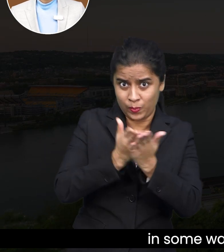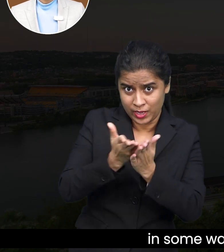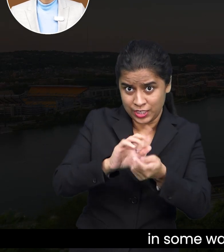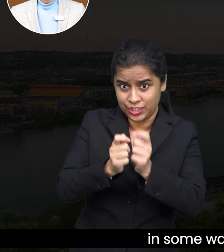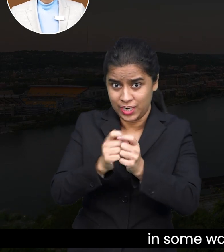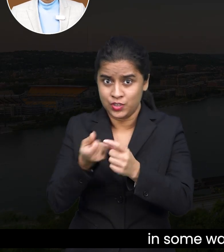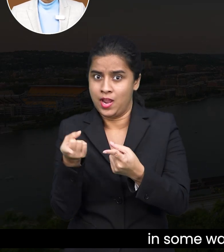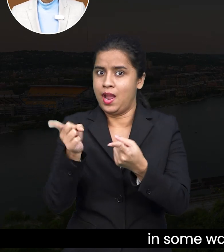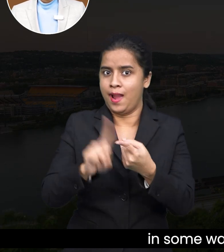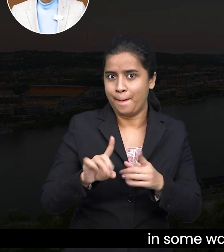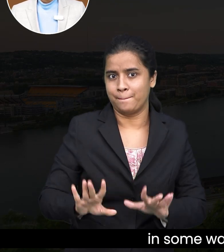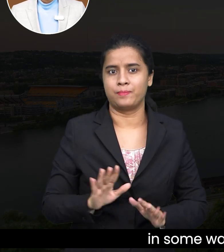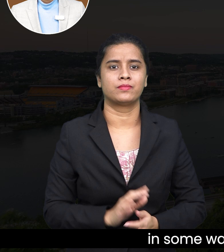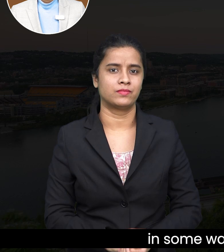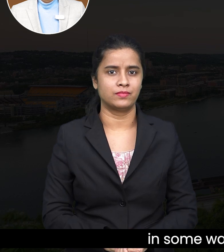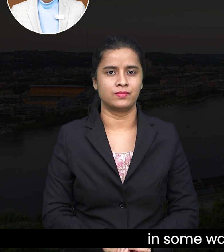change to occur.